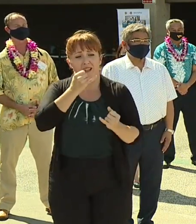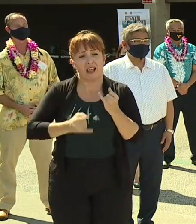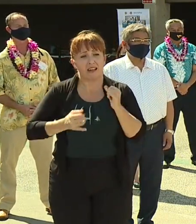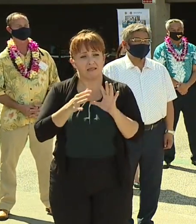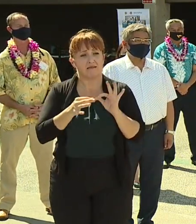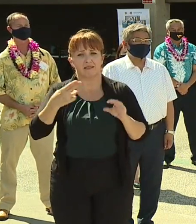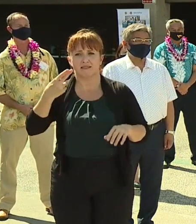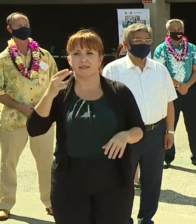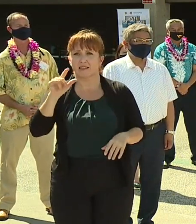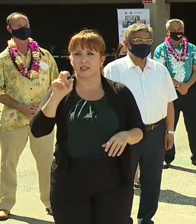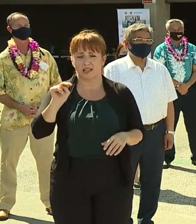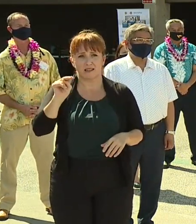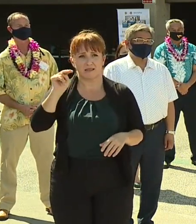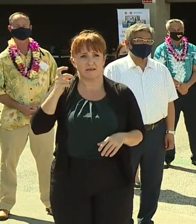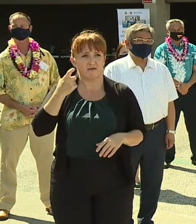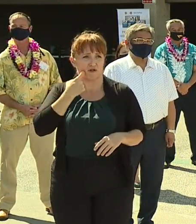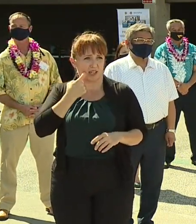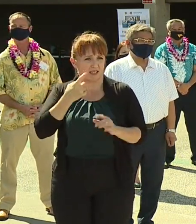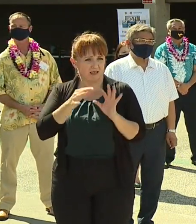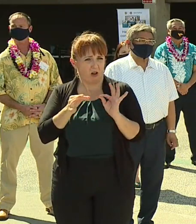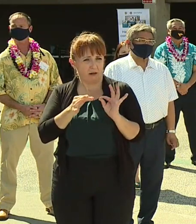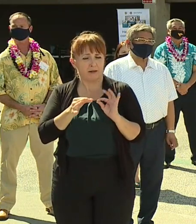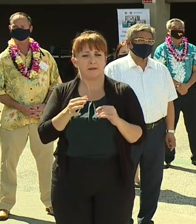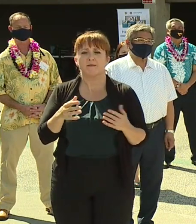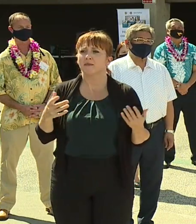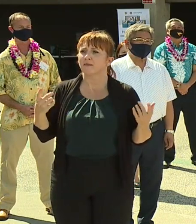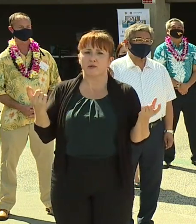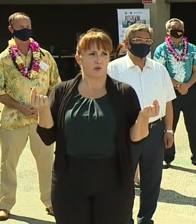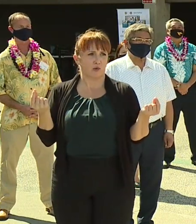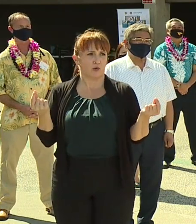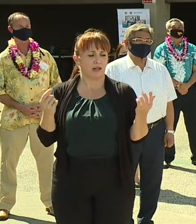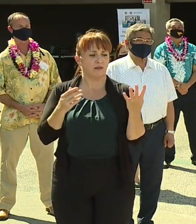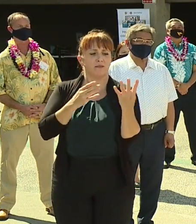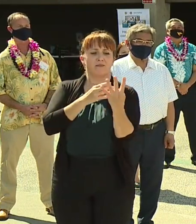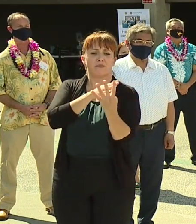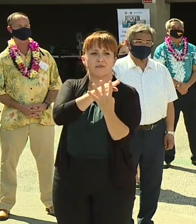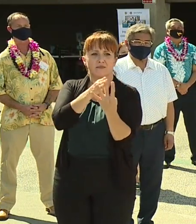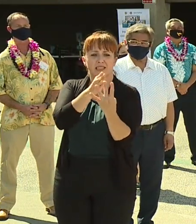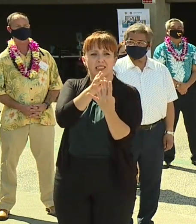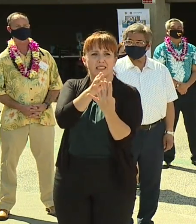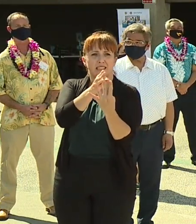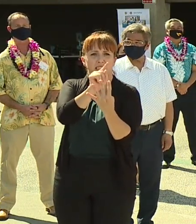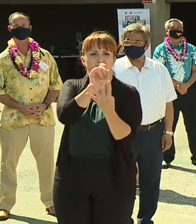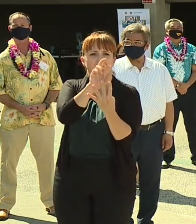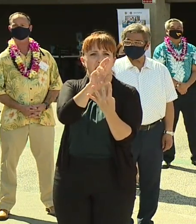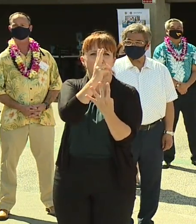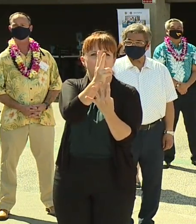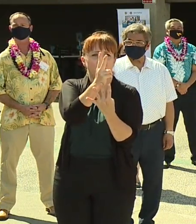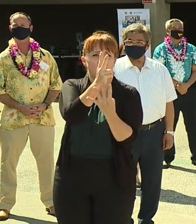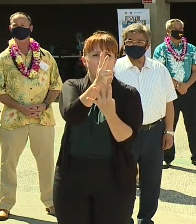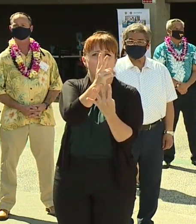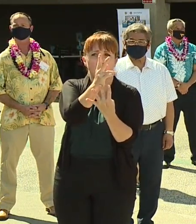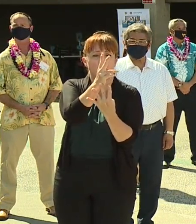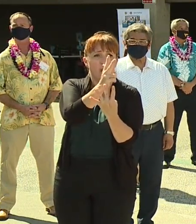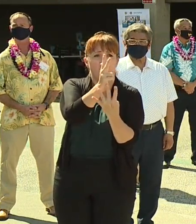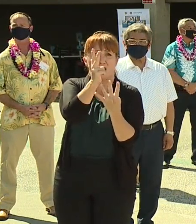about. And that's where we are. So right now we're in tier two. We'd like to go to tier three.